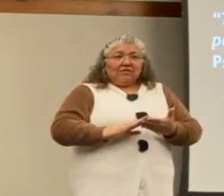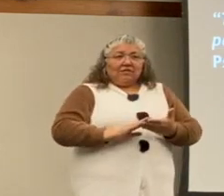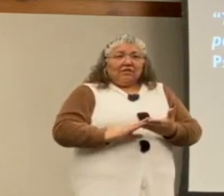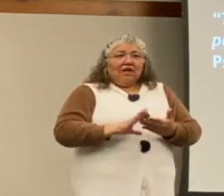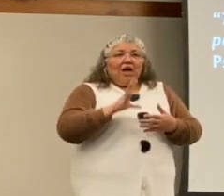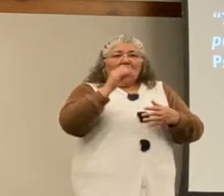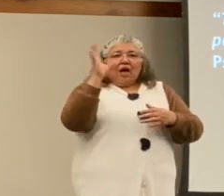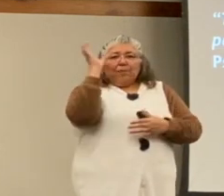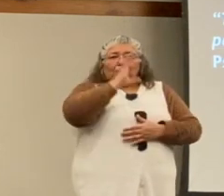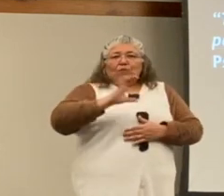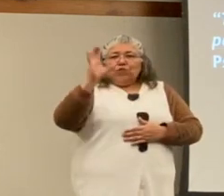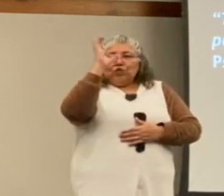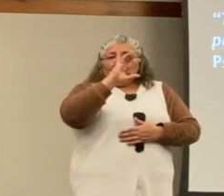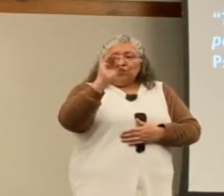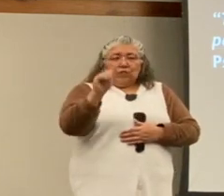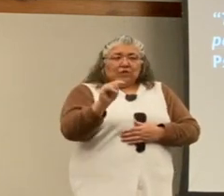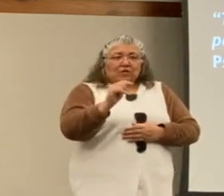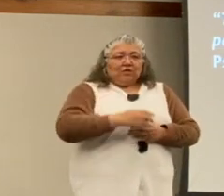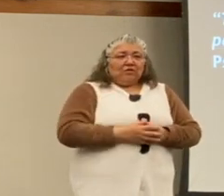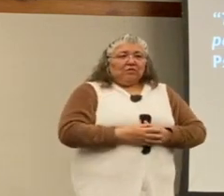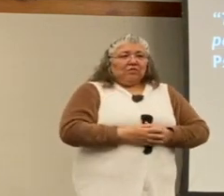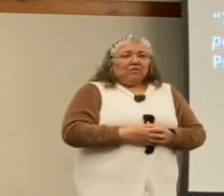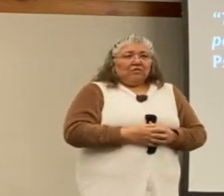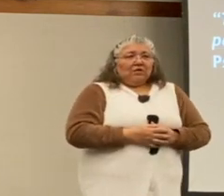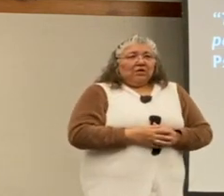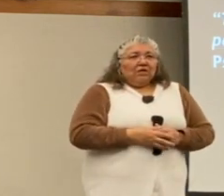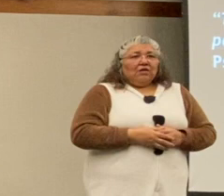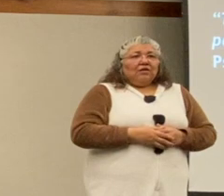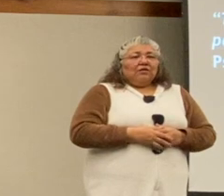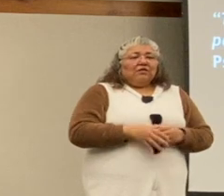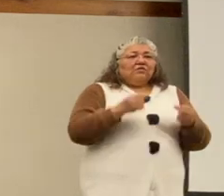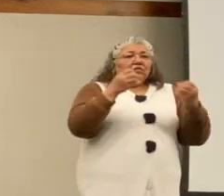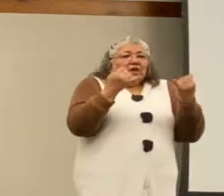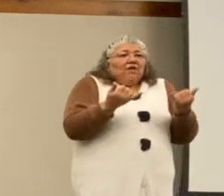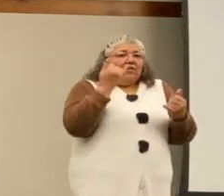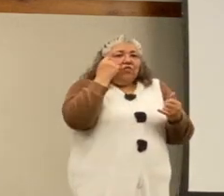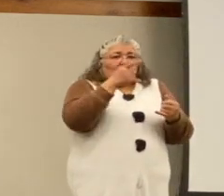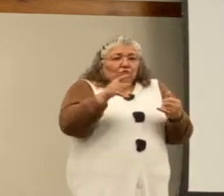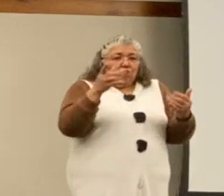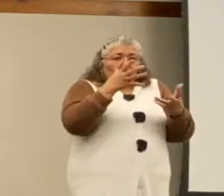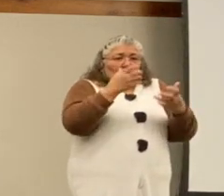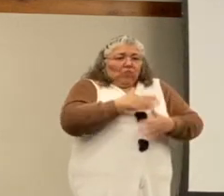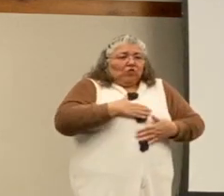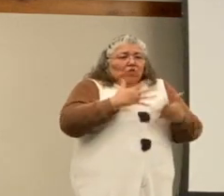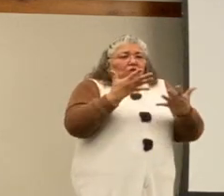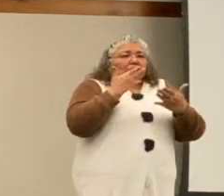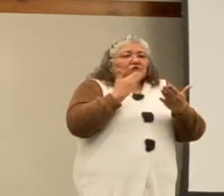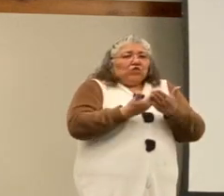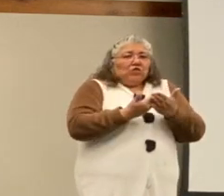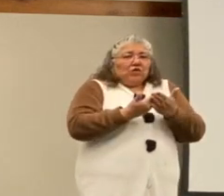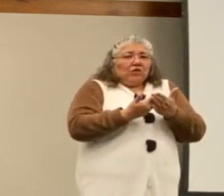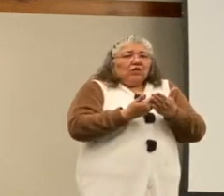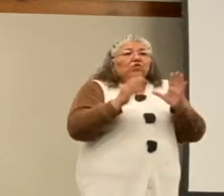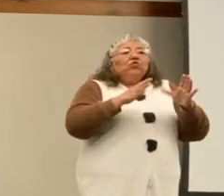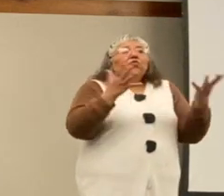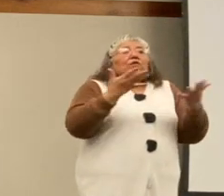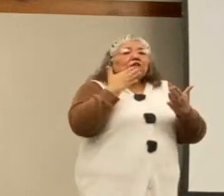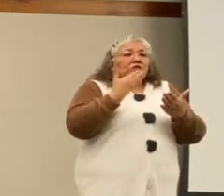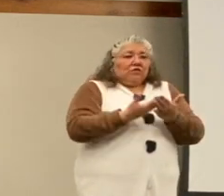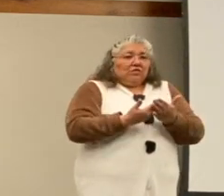And pursue it, say pursue it. Pursue. See, so if you want to enjoy what is good, then do what is